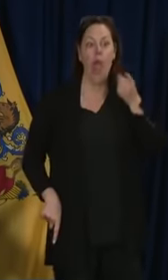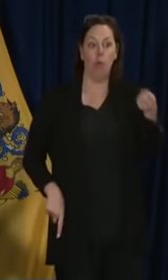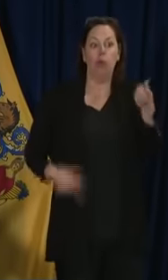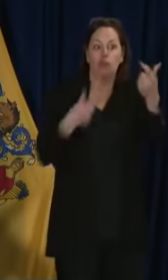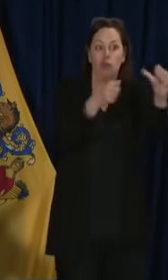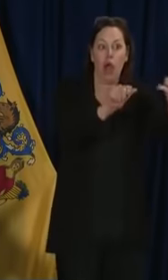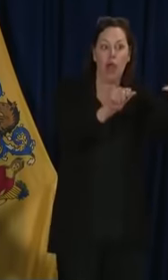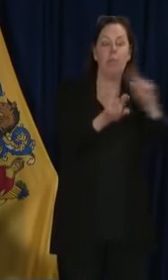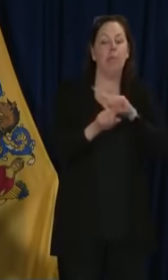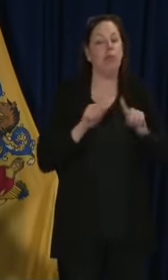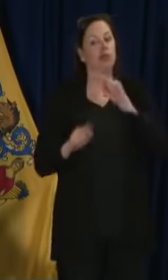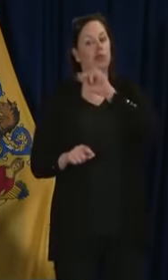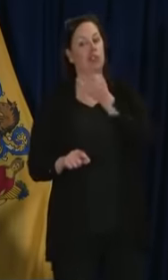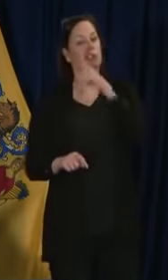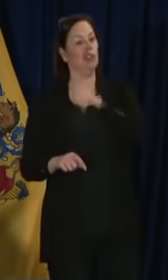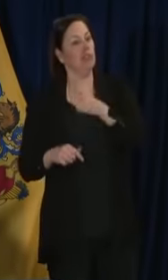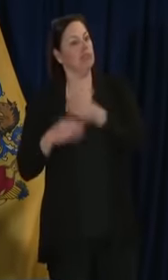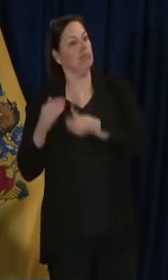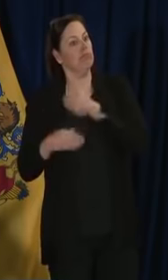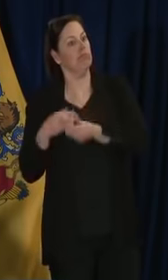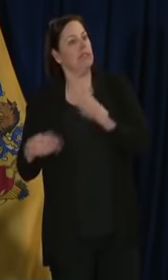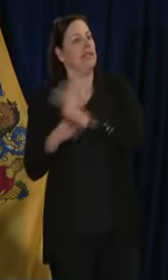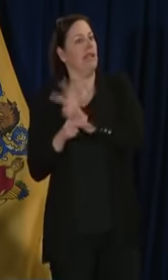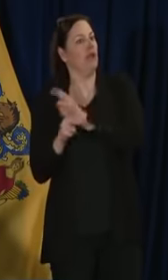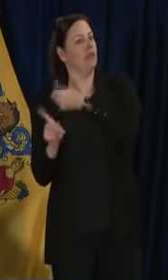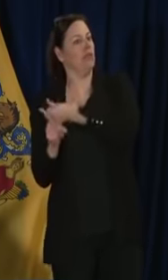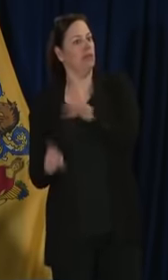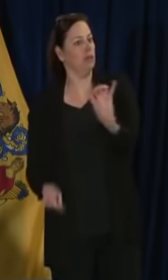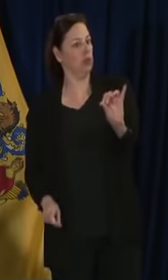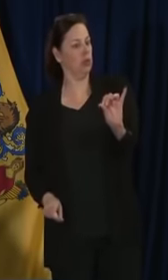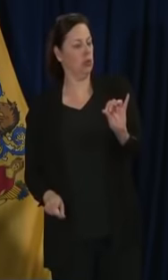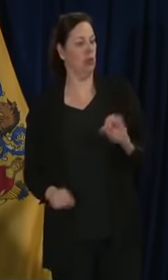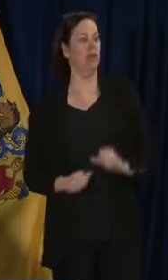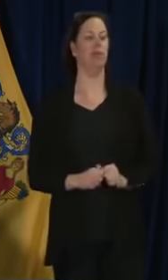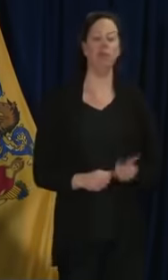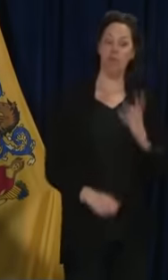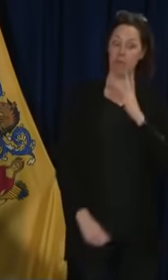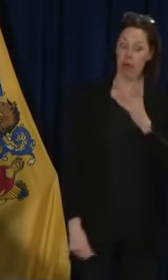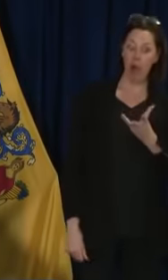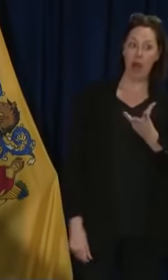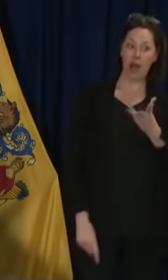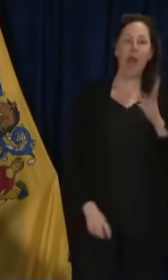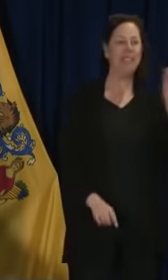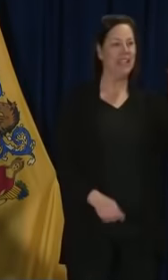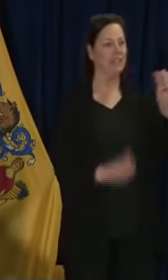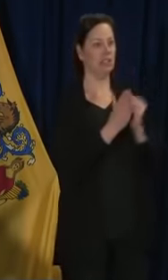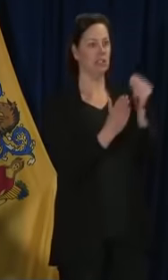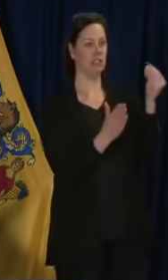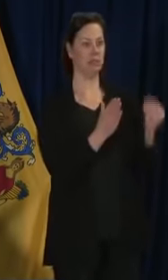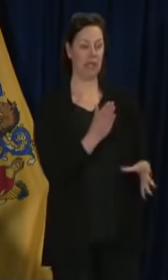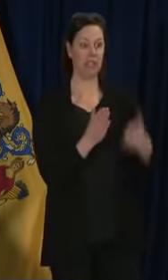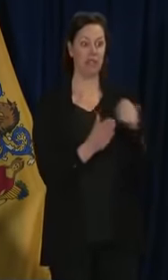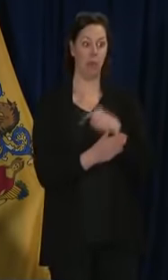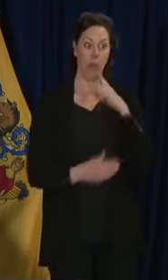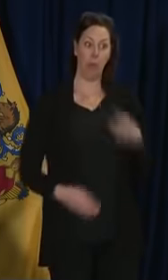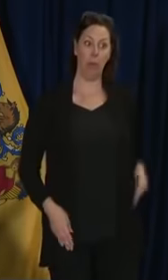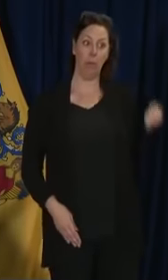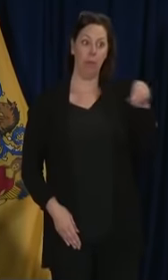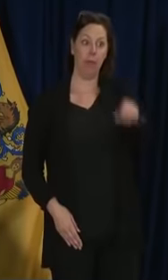own means. Which I don't begrudge, but for two things. One is that's expensive, and we're prepared to pay what we need to